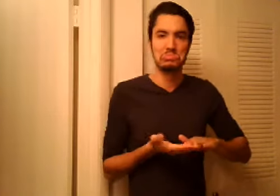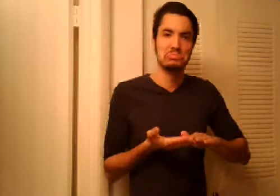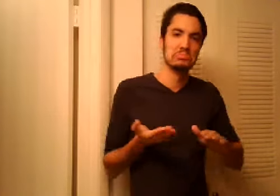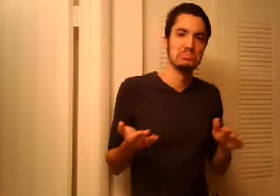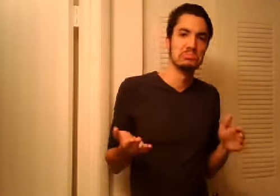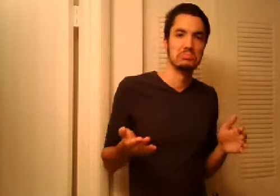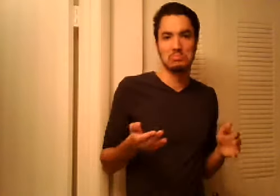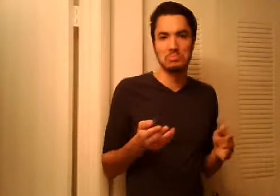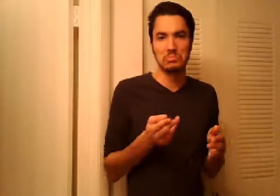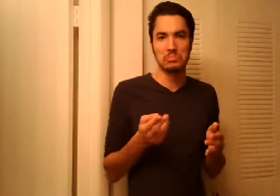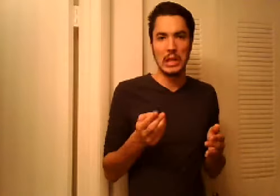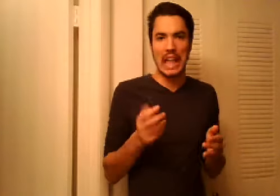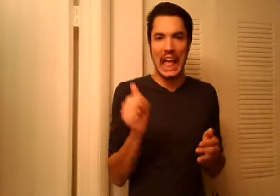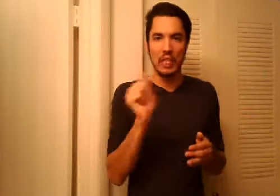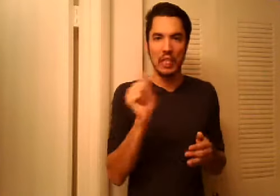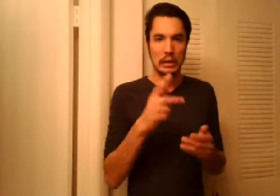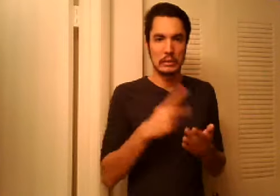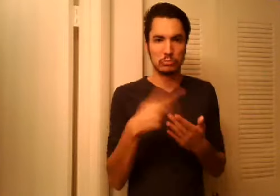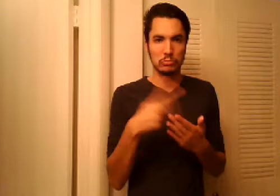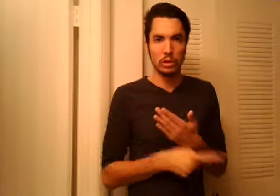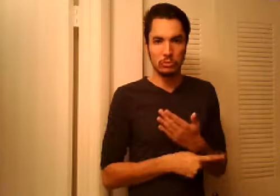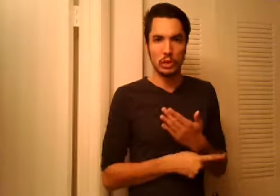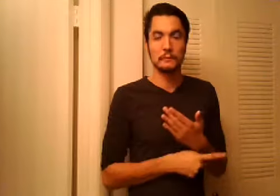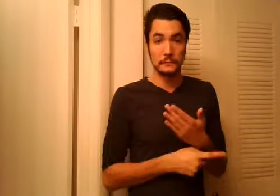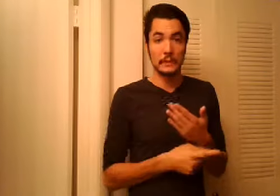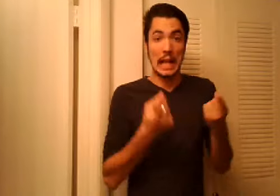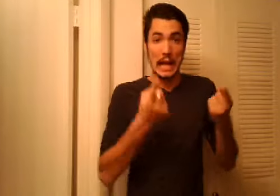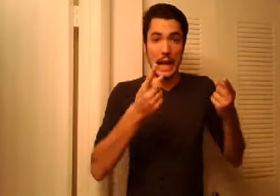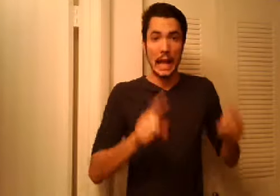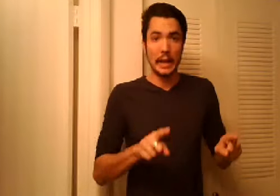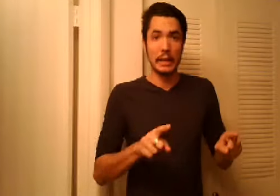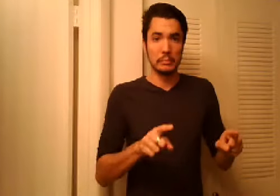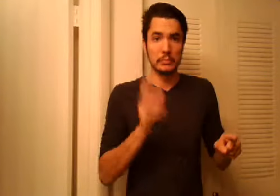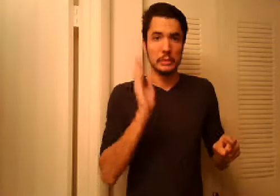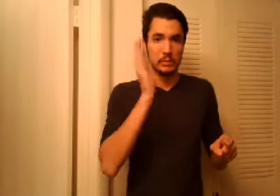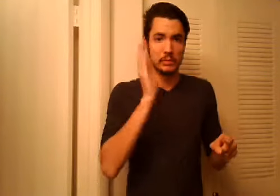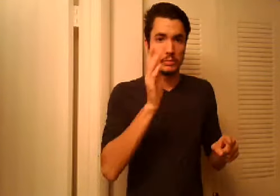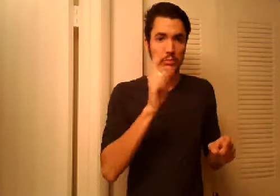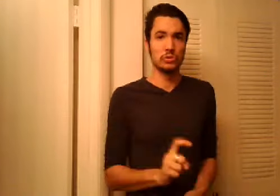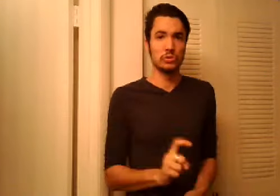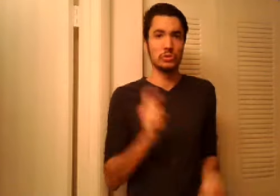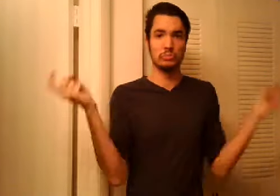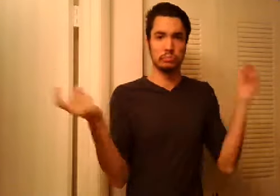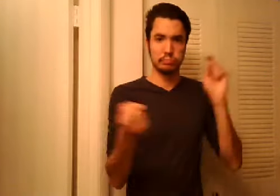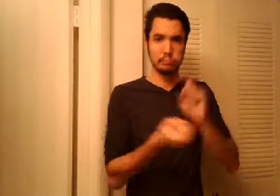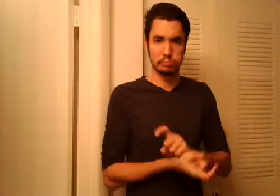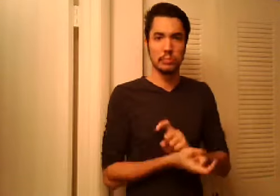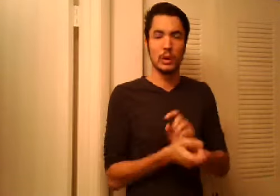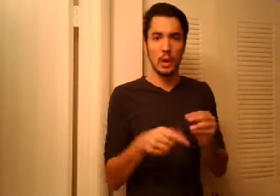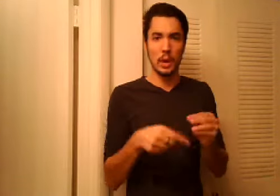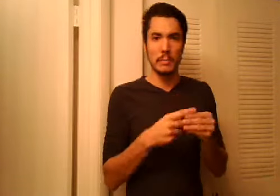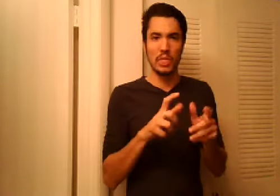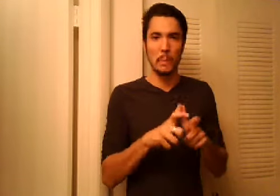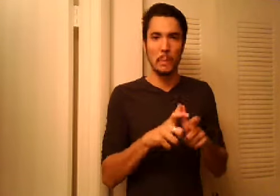Texas athletic program. And then the conversation sort of turned to politics inside the Big 12, right? Texas's relationship with the other members of Big